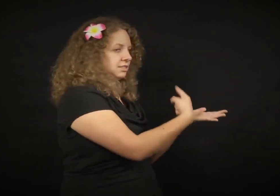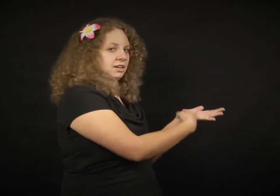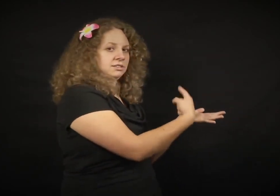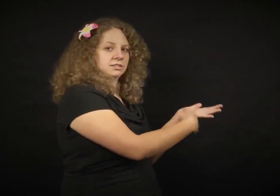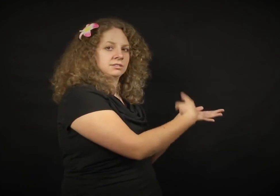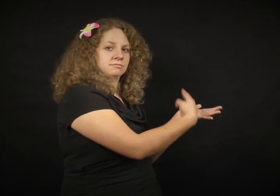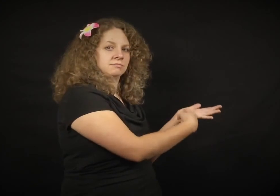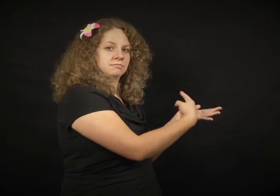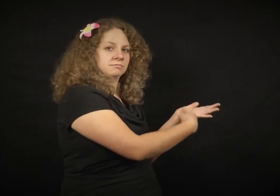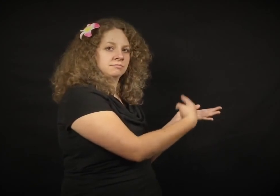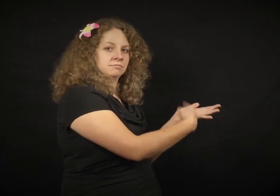discuss,